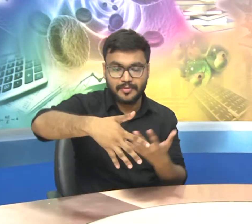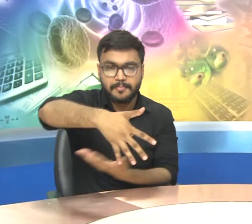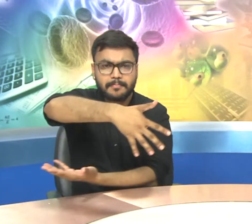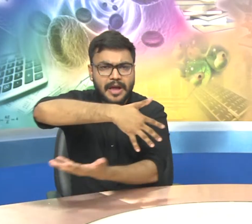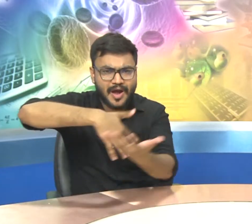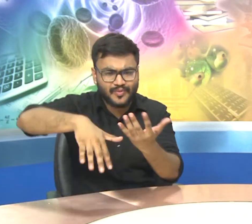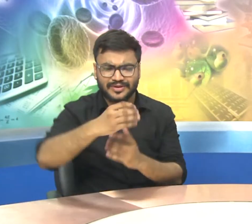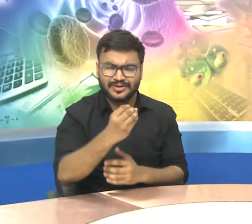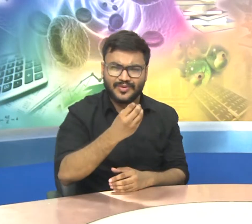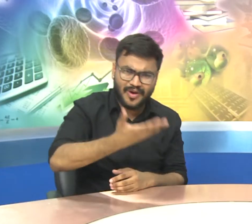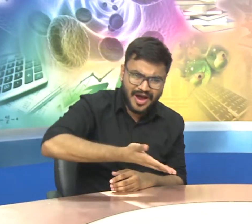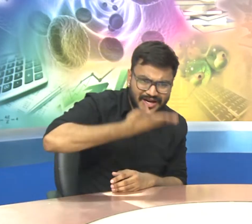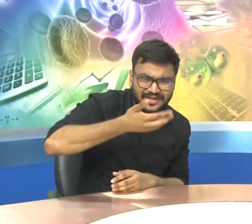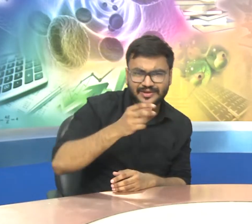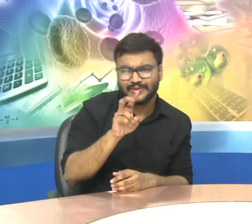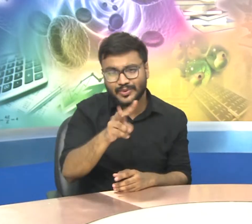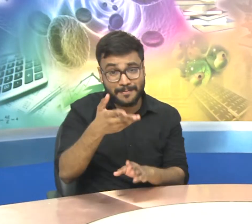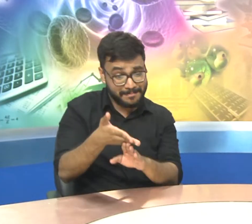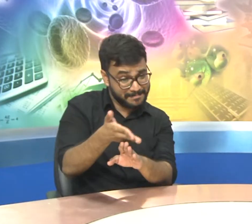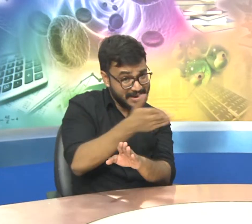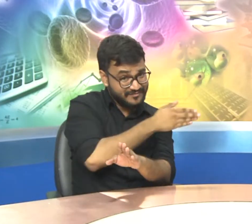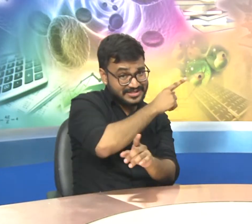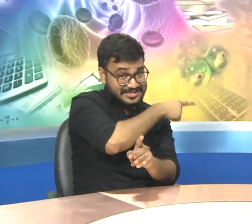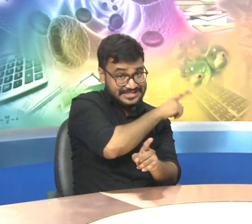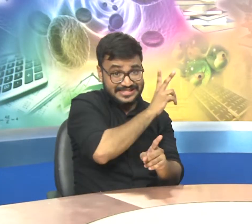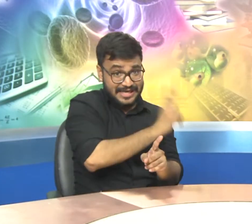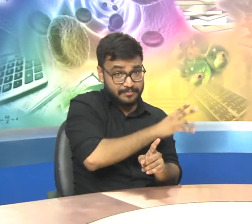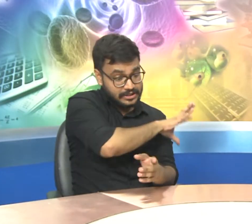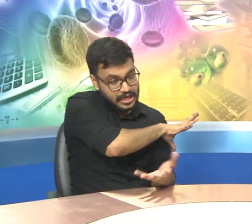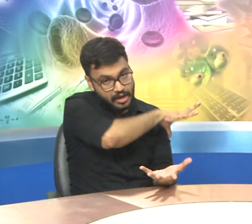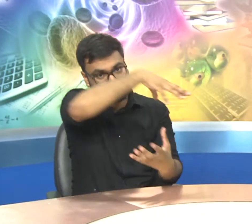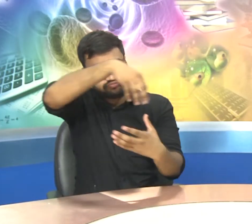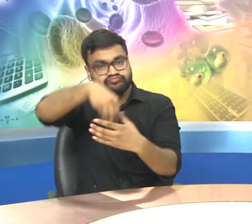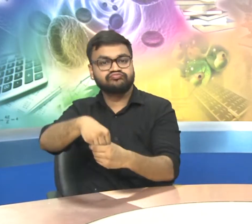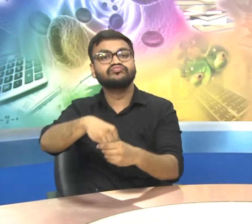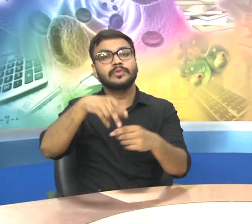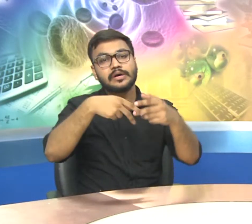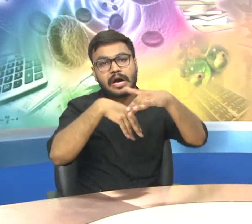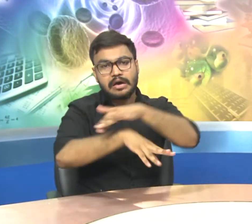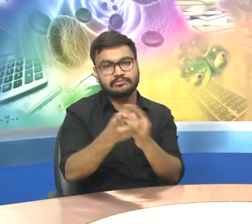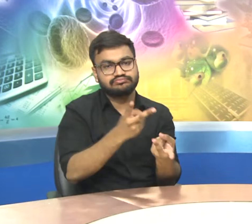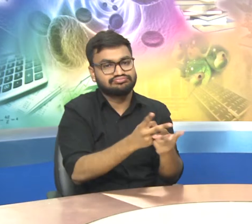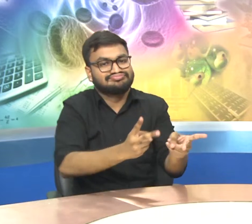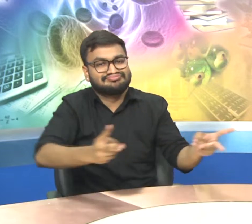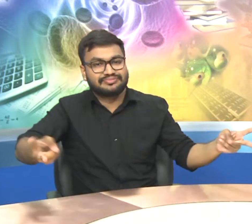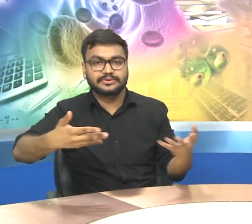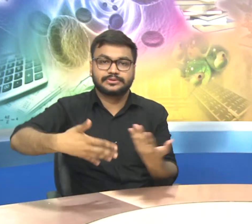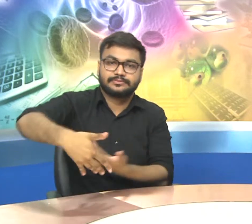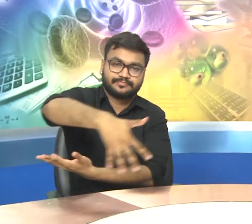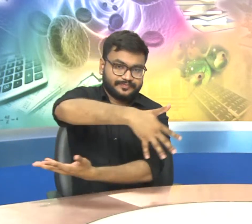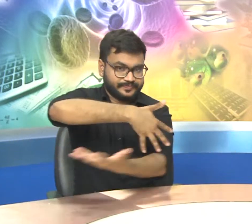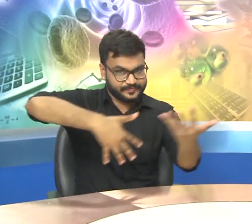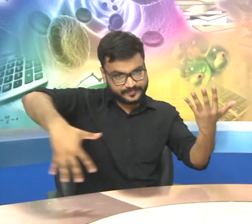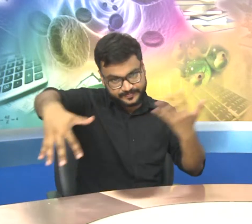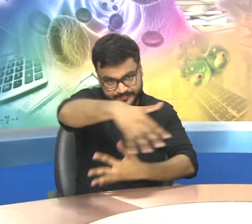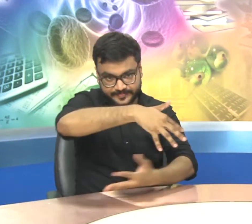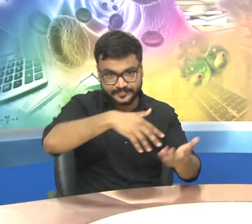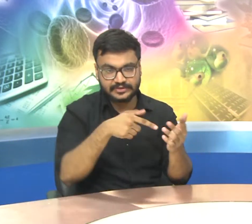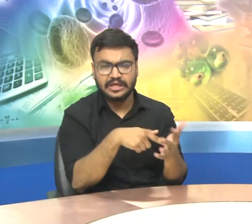Some minerals are stored in the pond's bottom soil, while a small amount is dissolved in